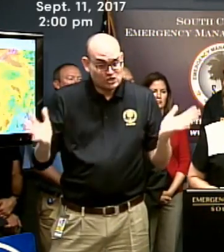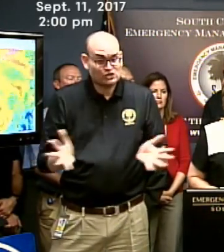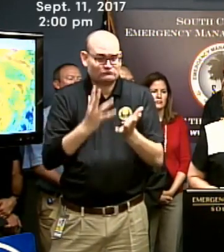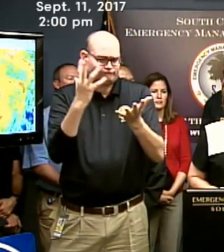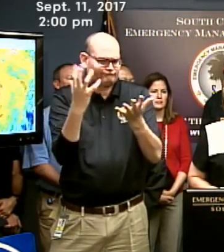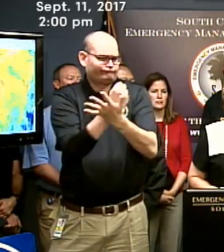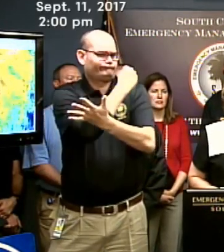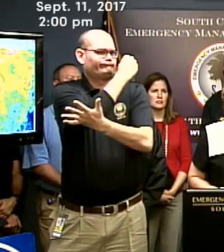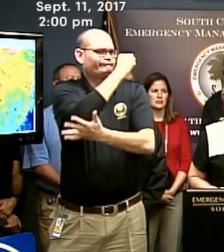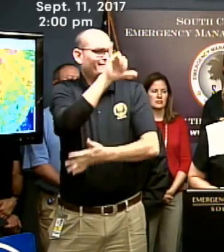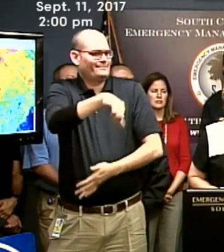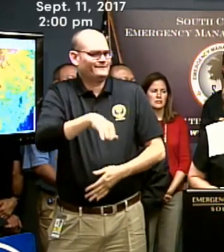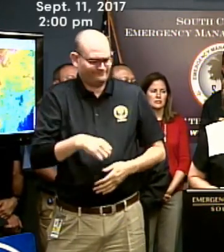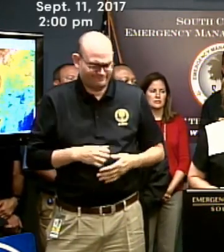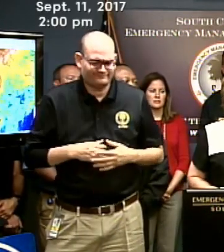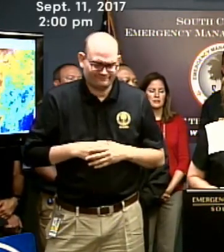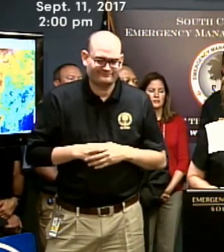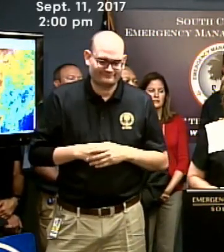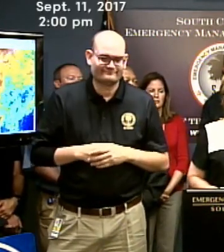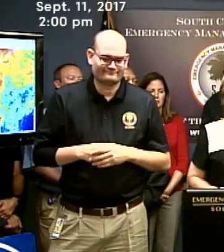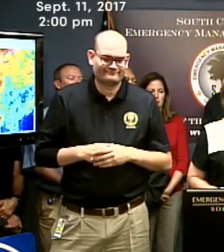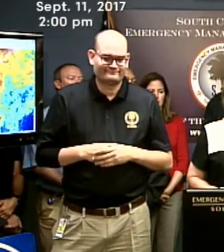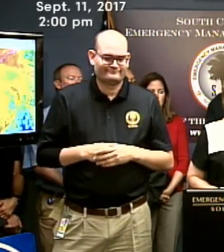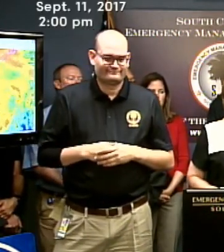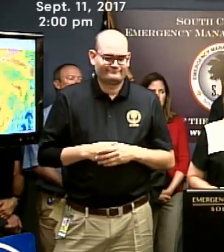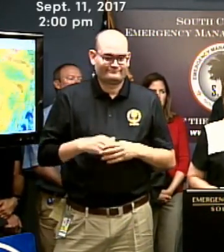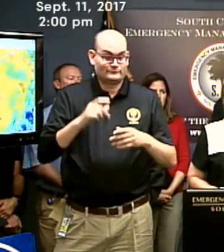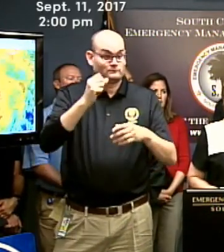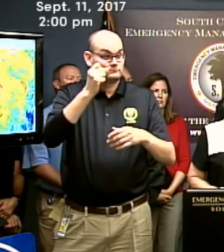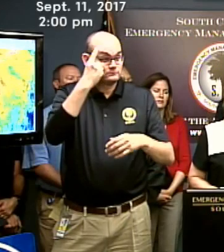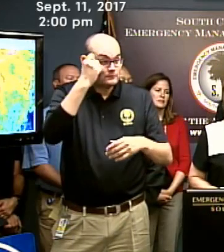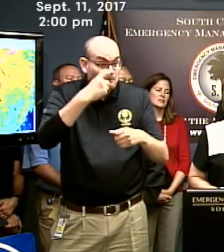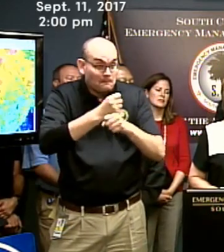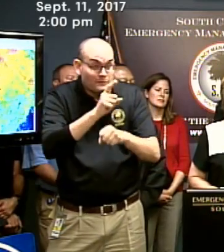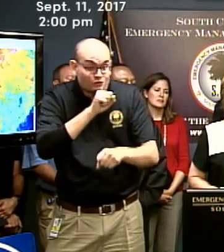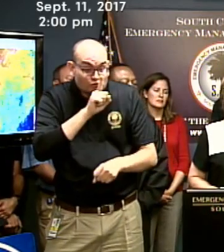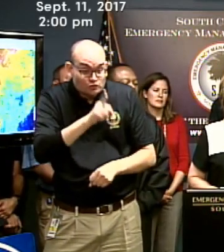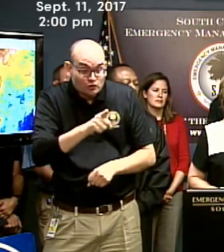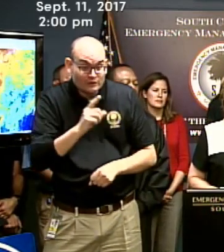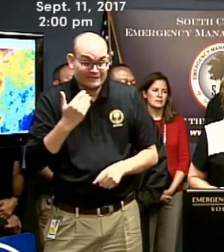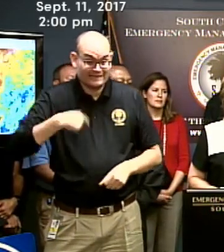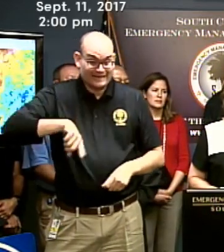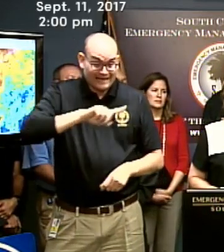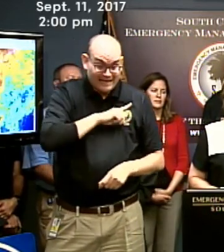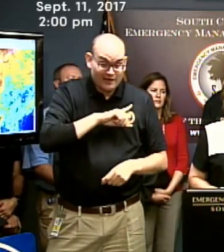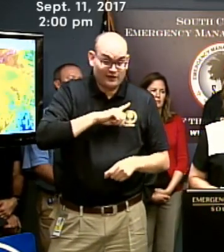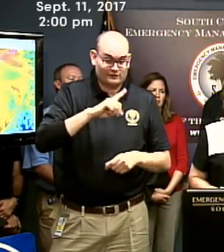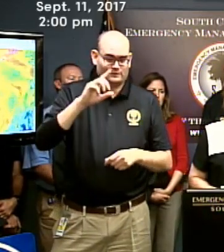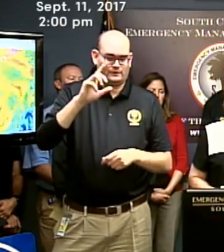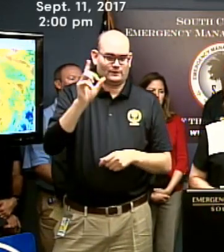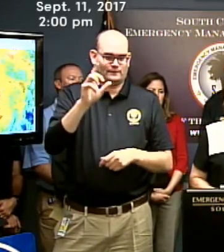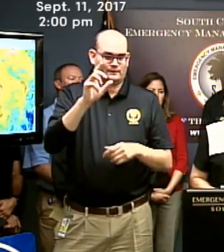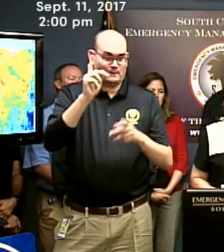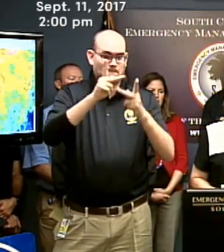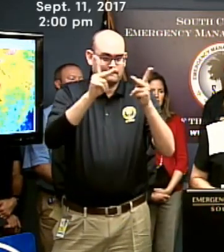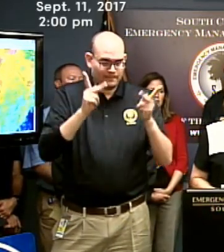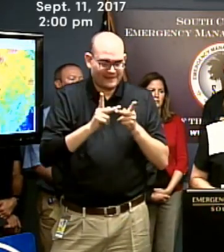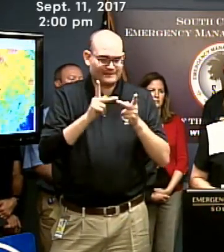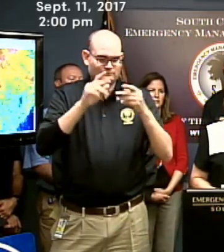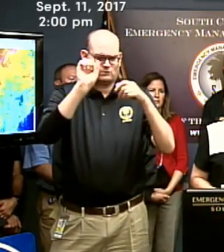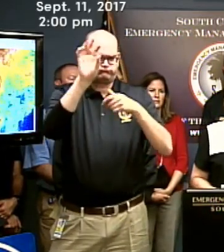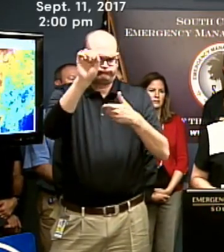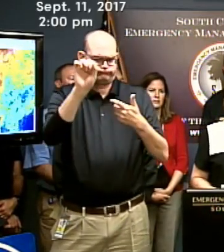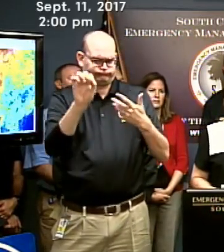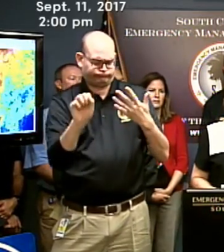shelters. Just to make sure our citizens know and are aware of where these shelters are located, I'm going to actually go through each one of them with you so that we can